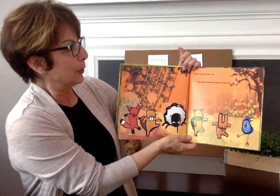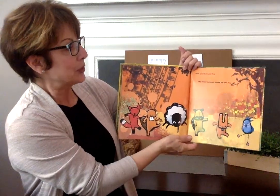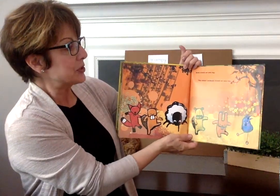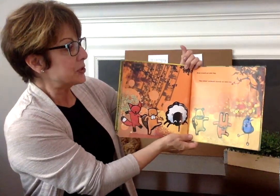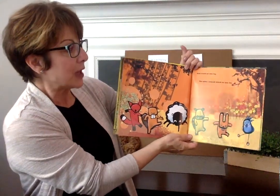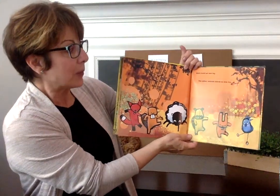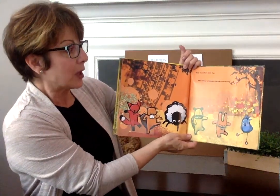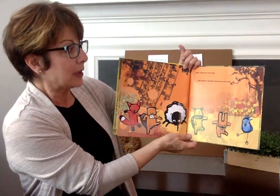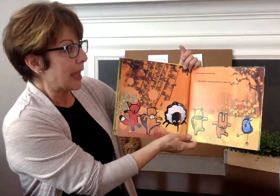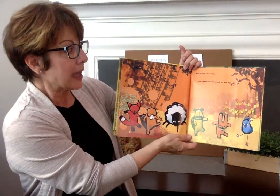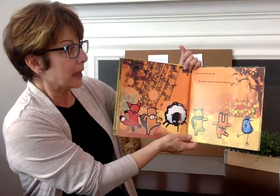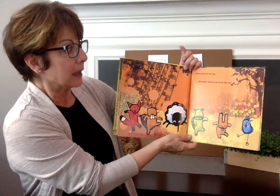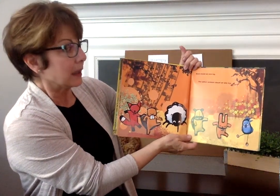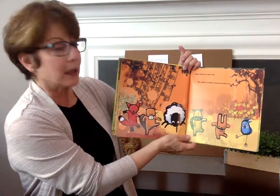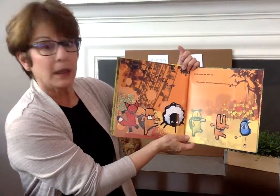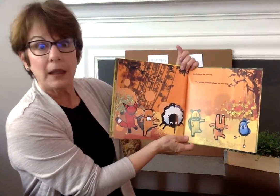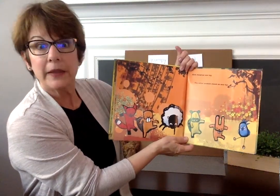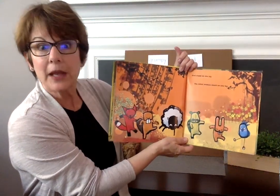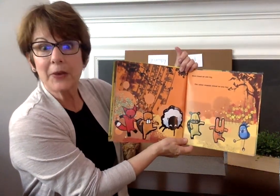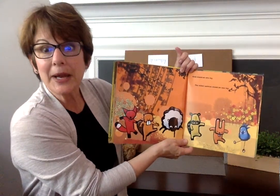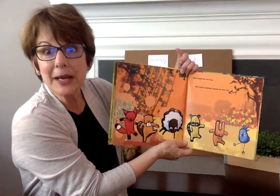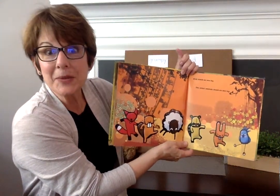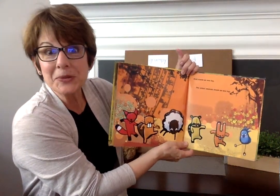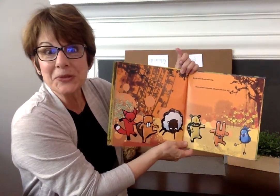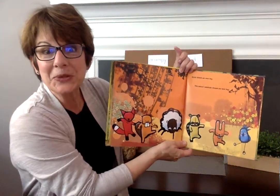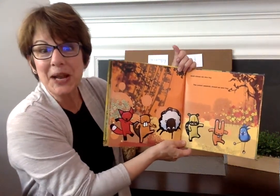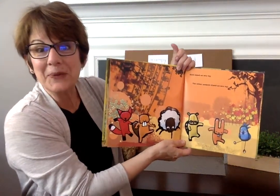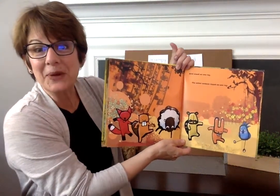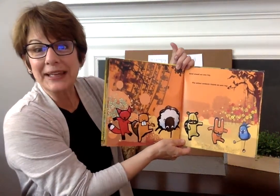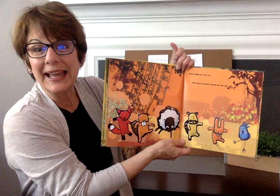Bird stood on one leg, the other animals stood on one leg.